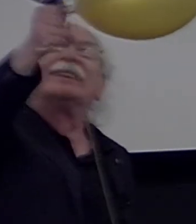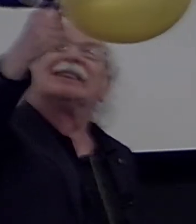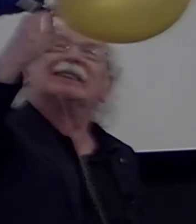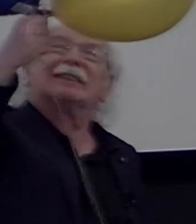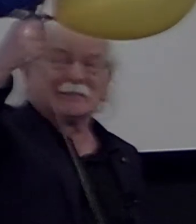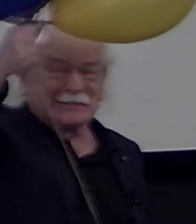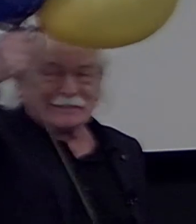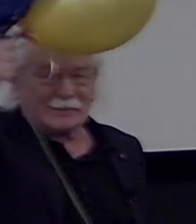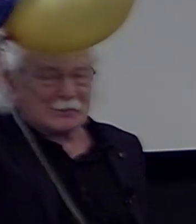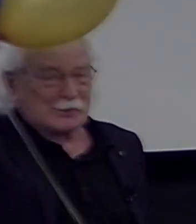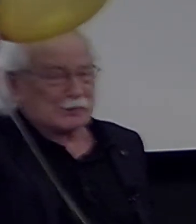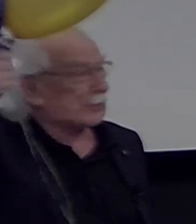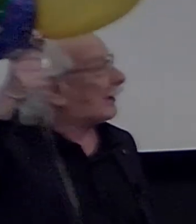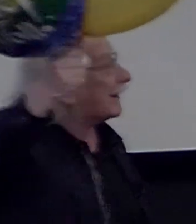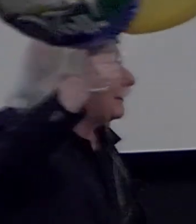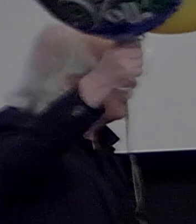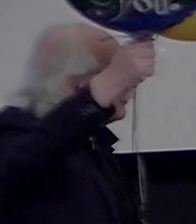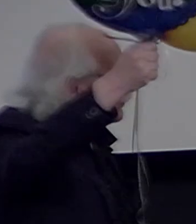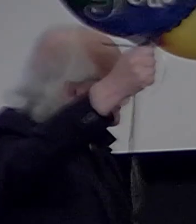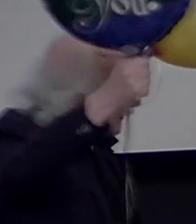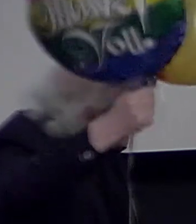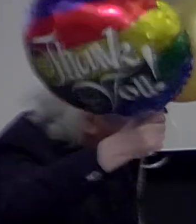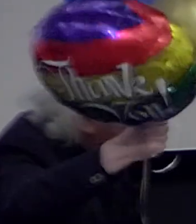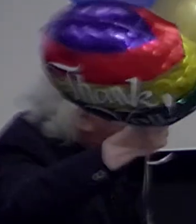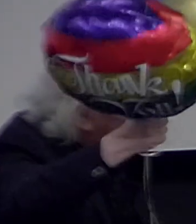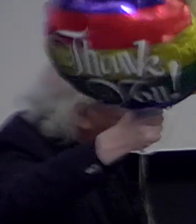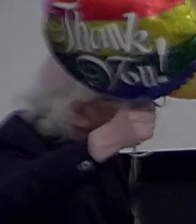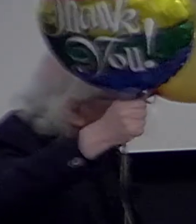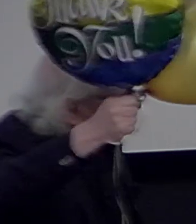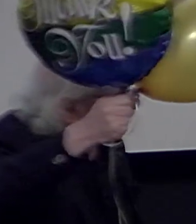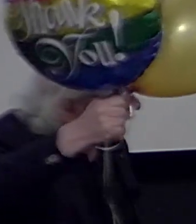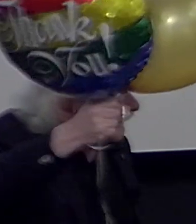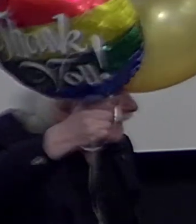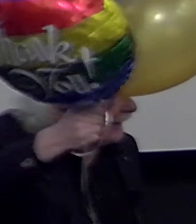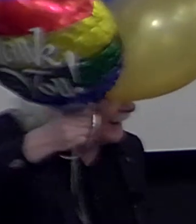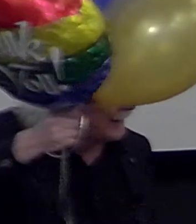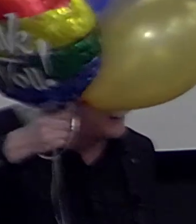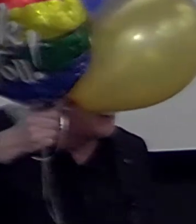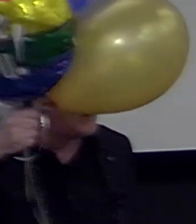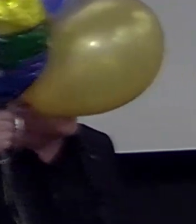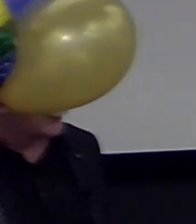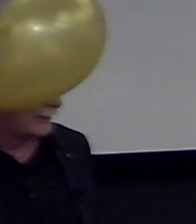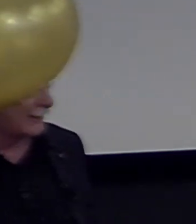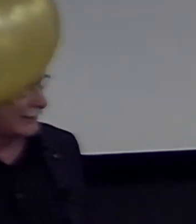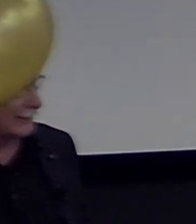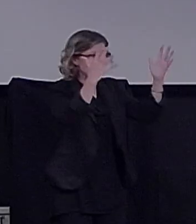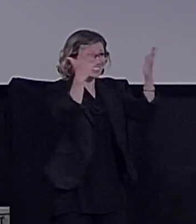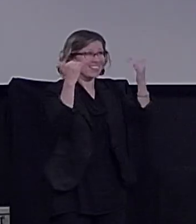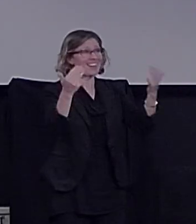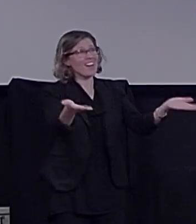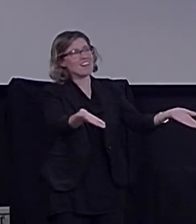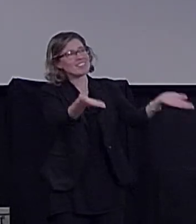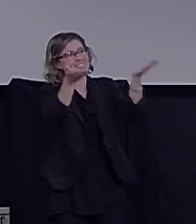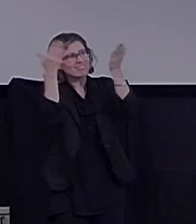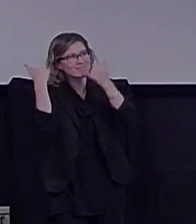bag is part of our little gift. Well, thank you gift. thank it was you. a pleasure having you, and now we shall all go and